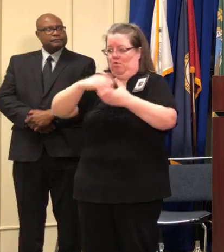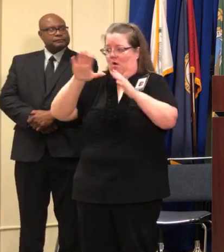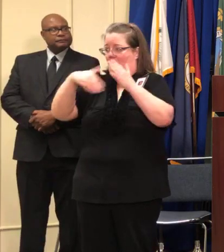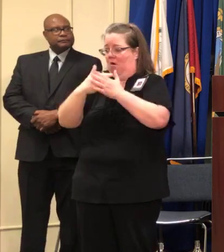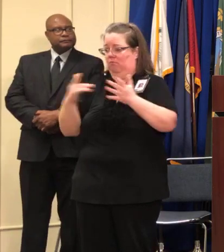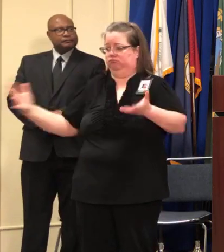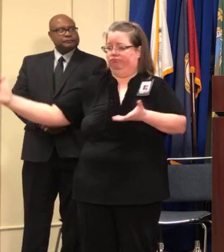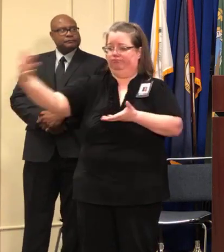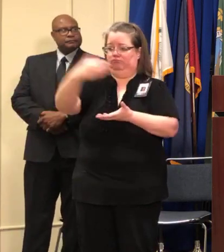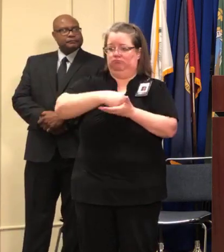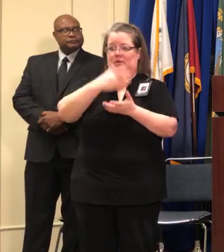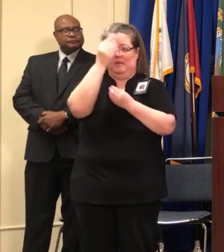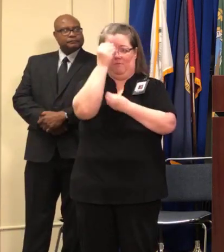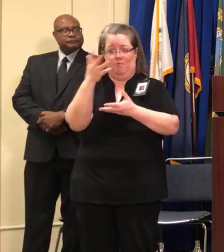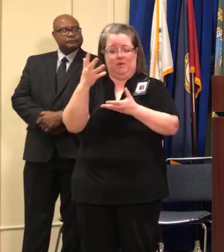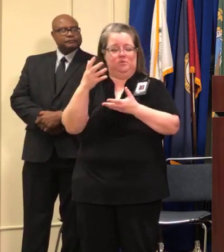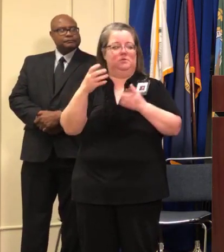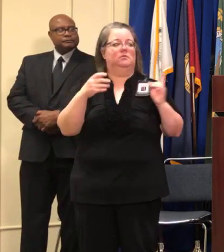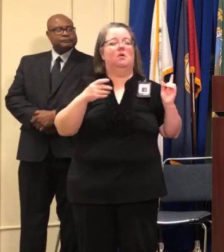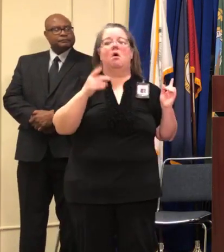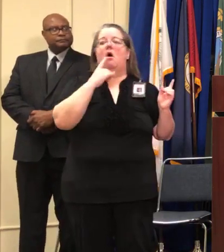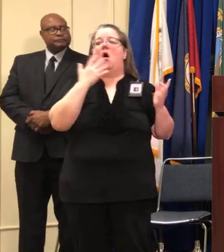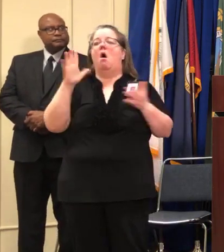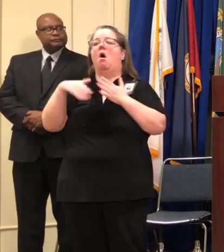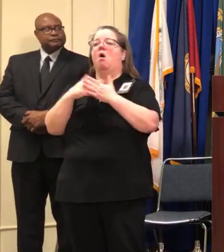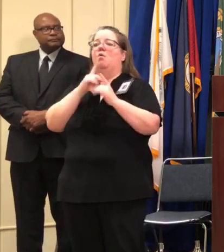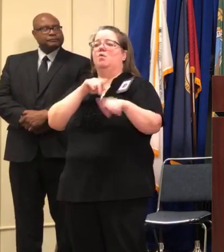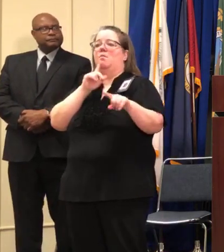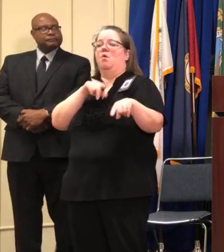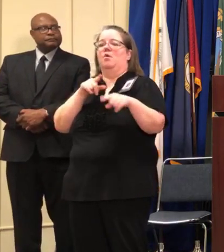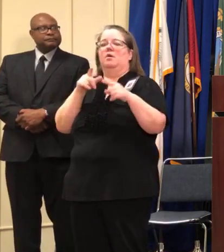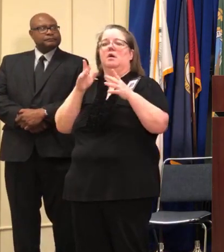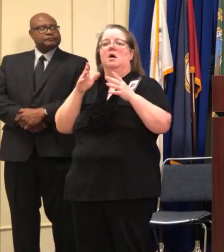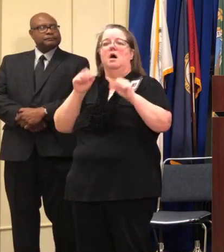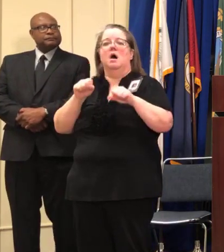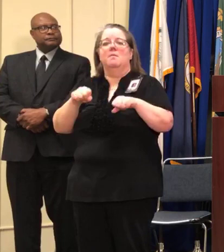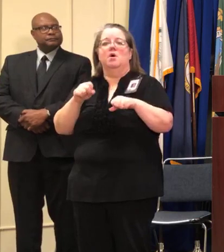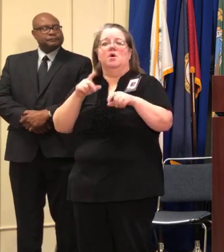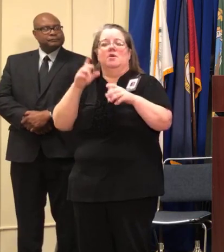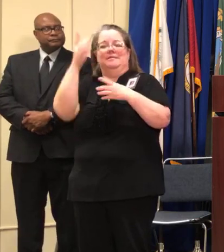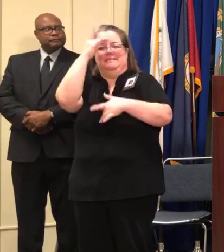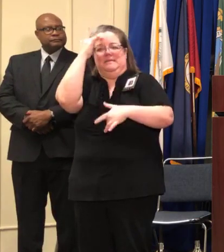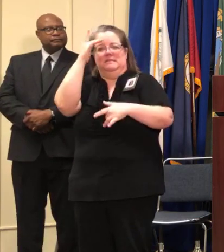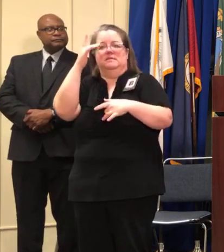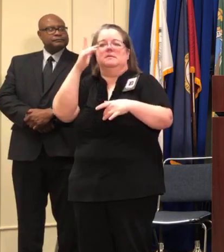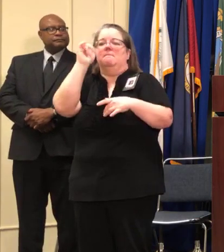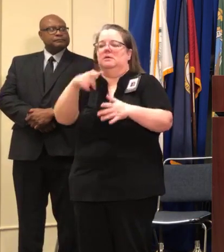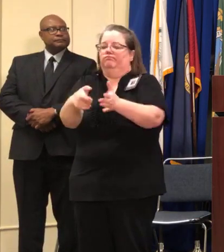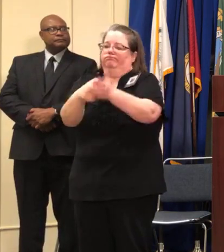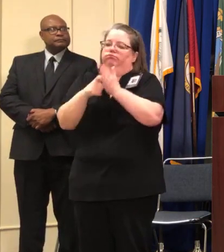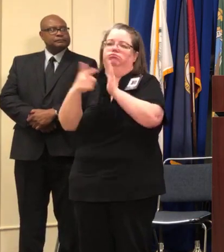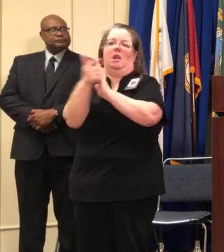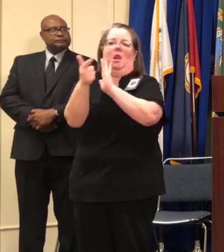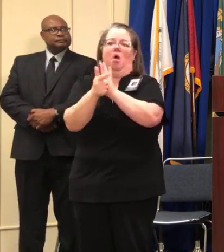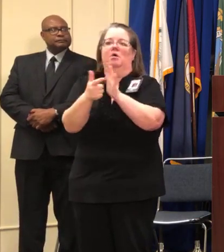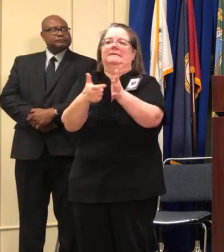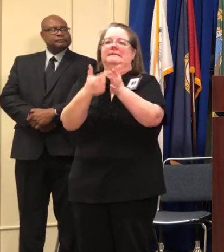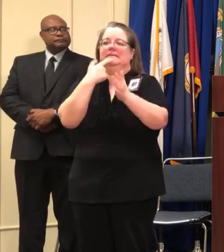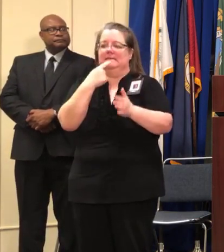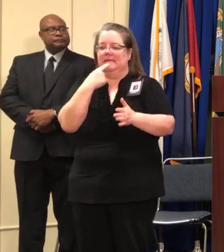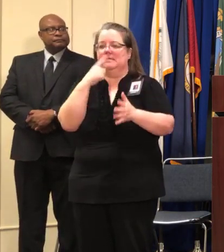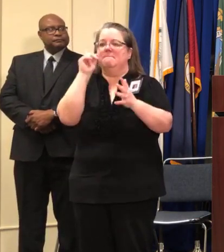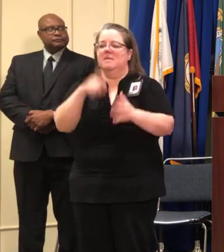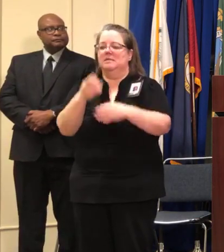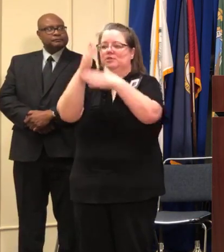those together? Well, all reportable diseases are reportable by law. Laboratories must share their